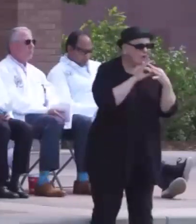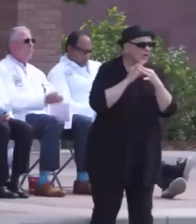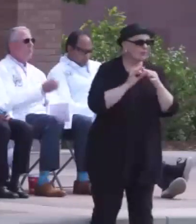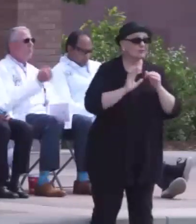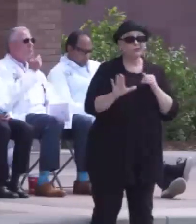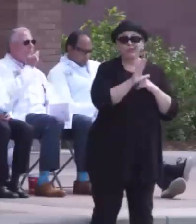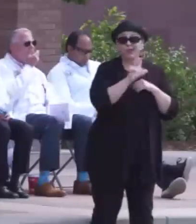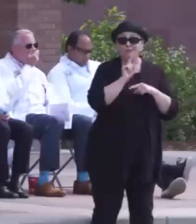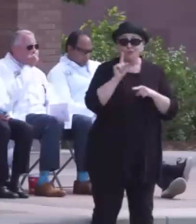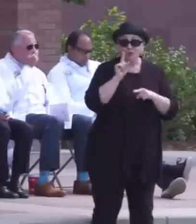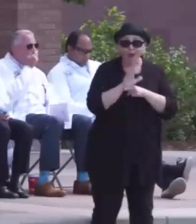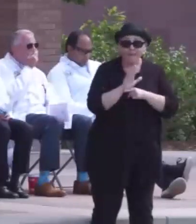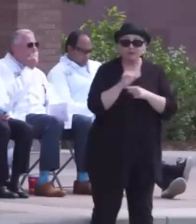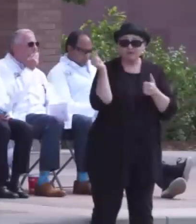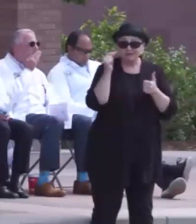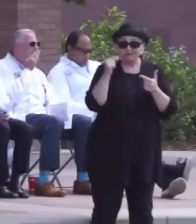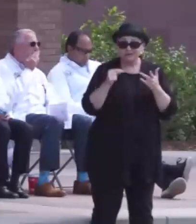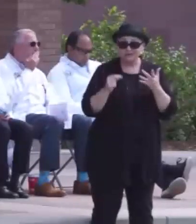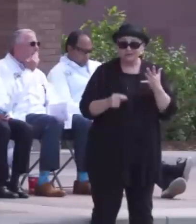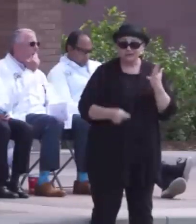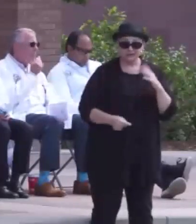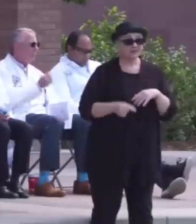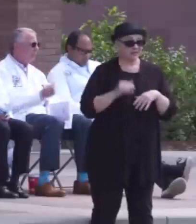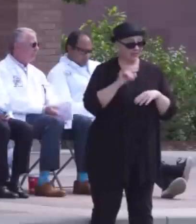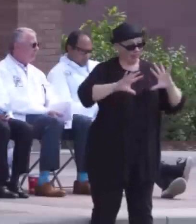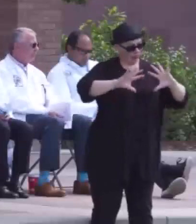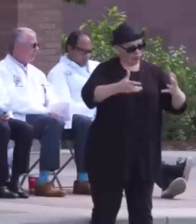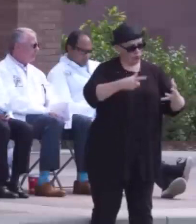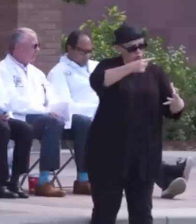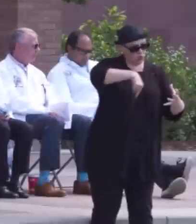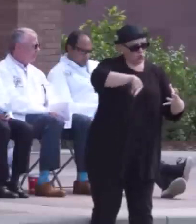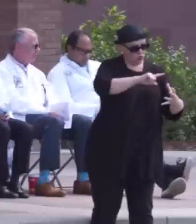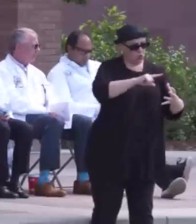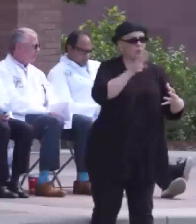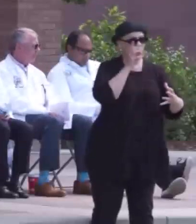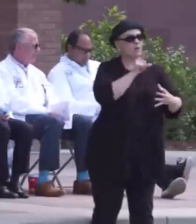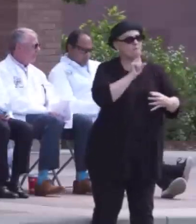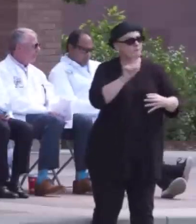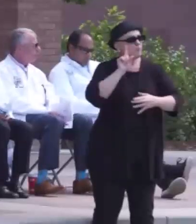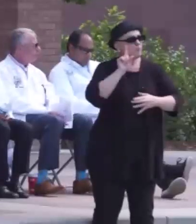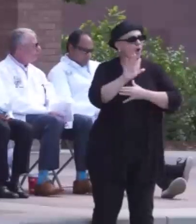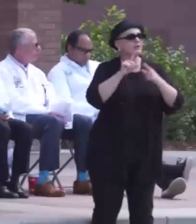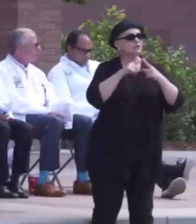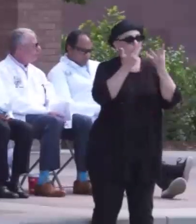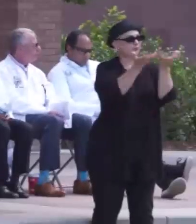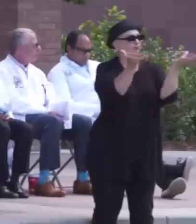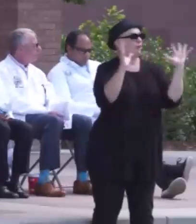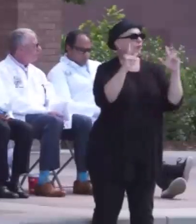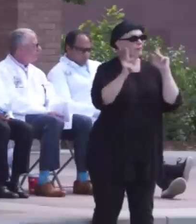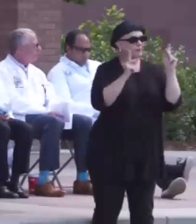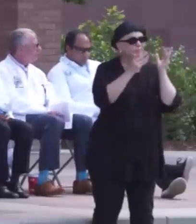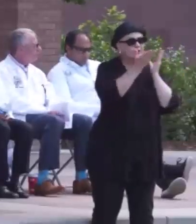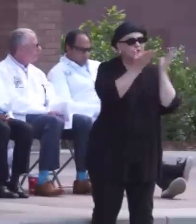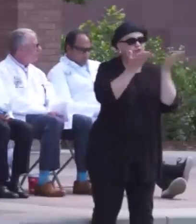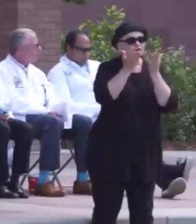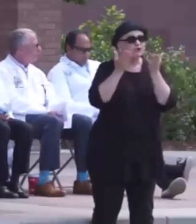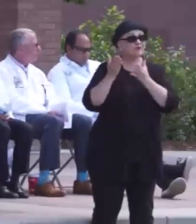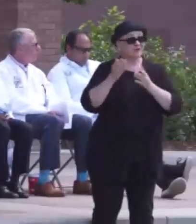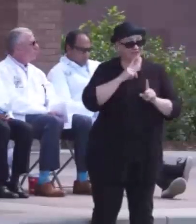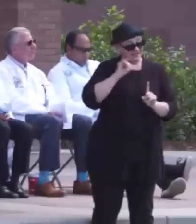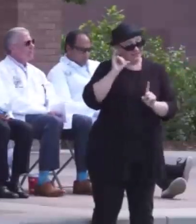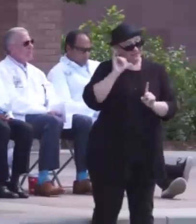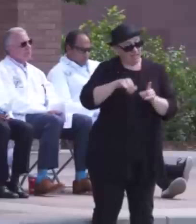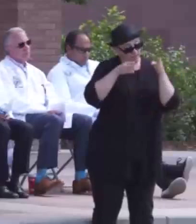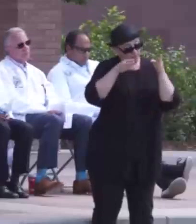promises that are made from the group to the public and to the people they serve. A person who meets